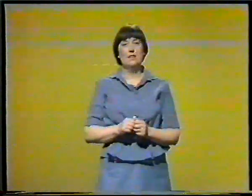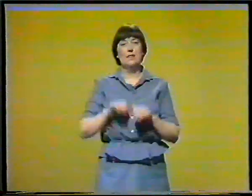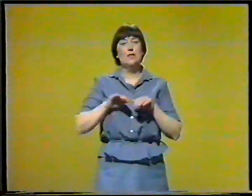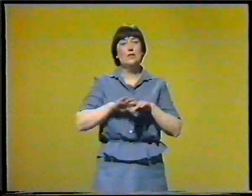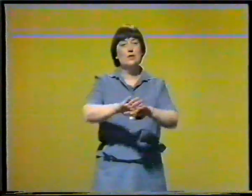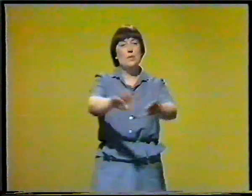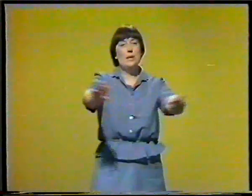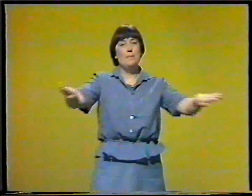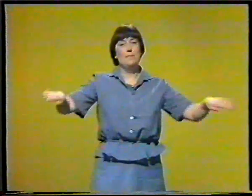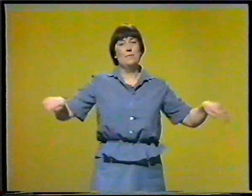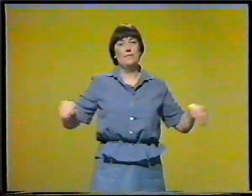To swim.